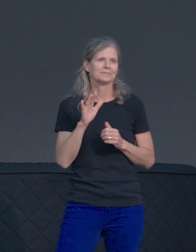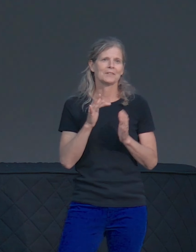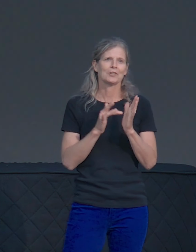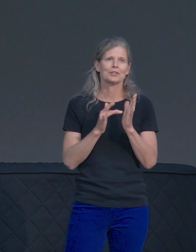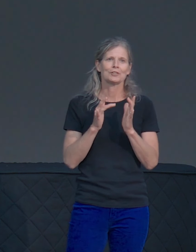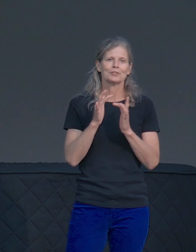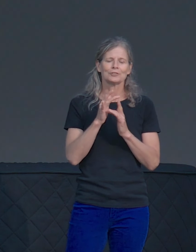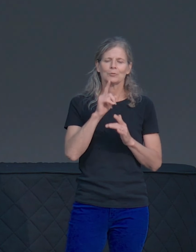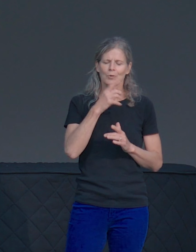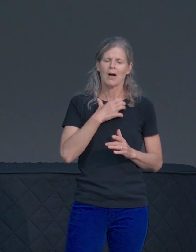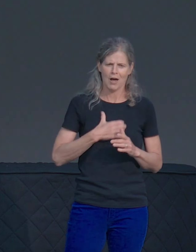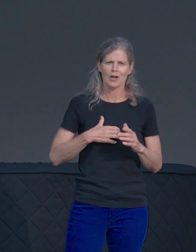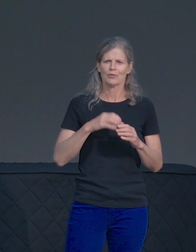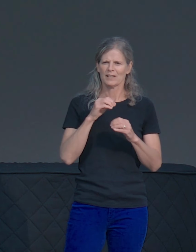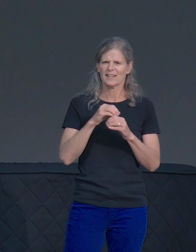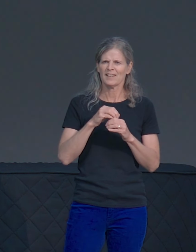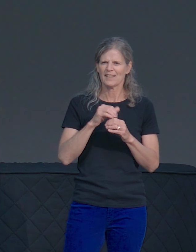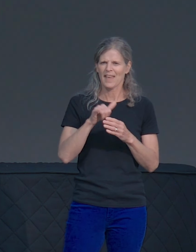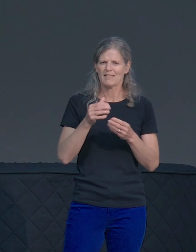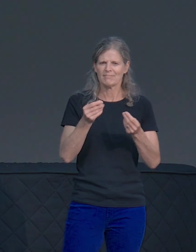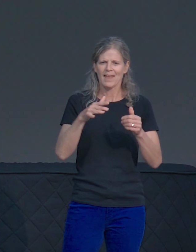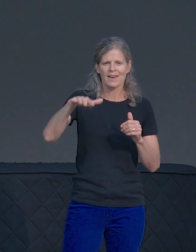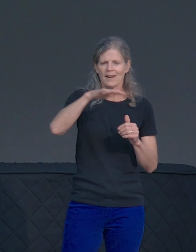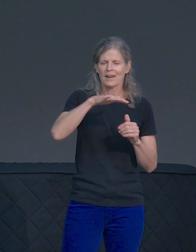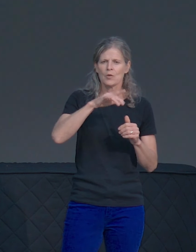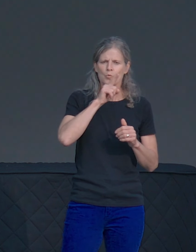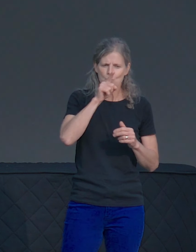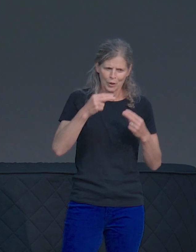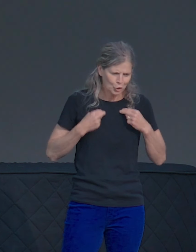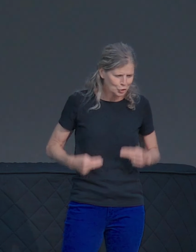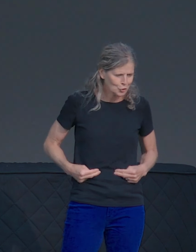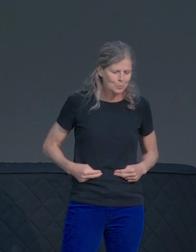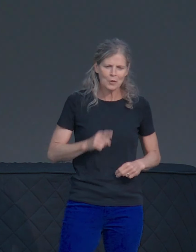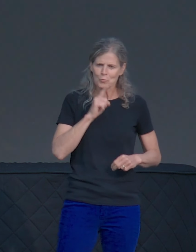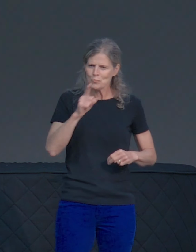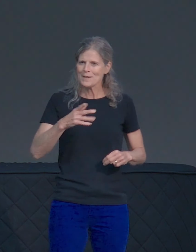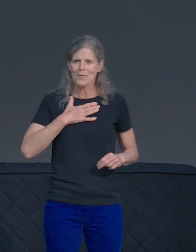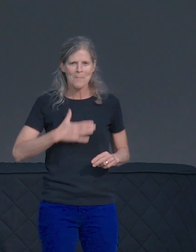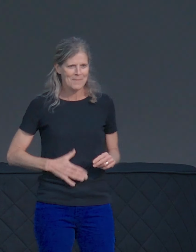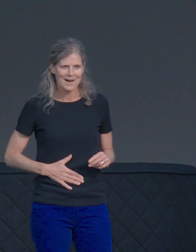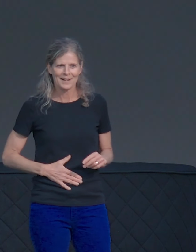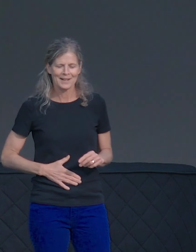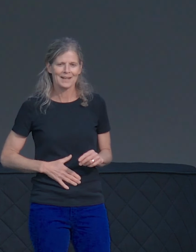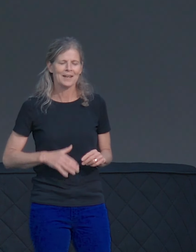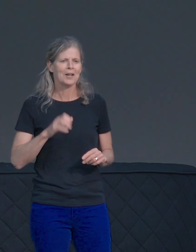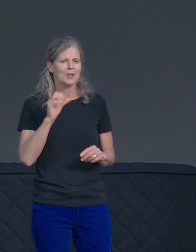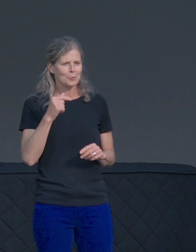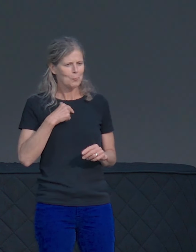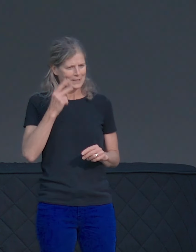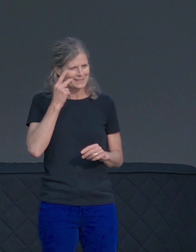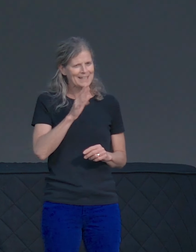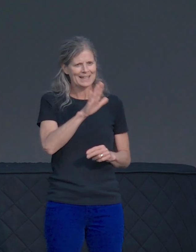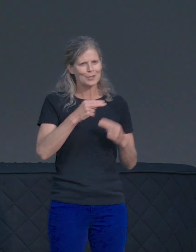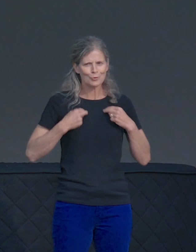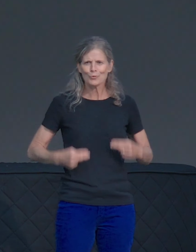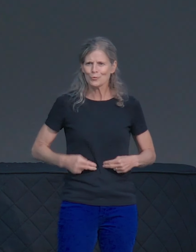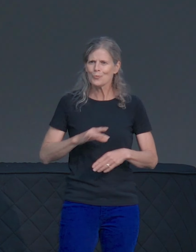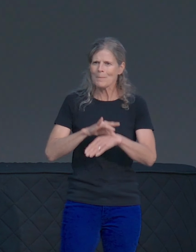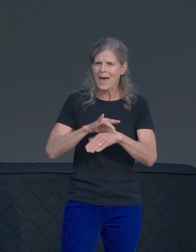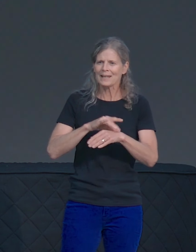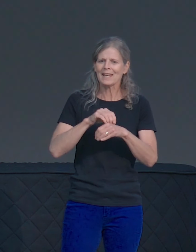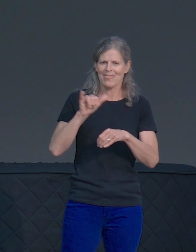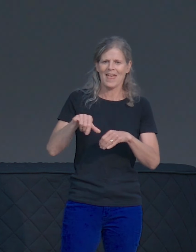Jesus is hungry in the wilderness as a real human with a real body. And we see his humanity in